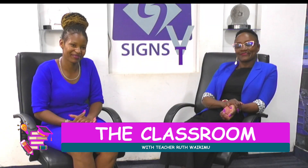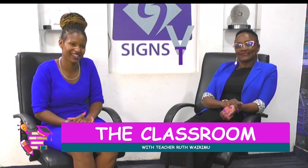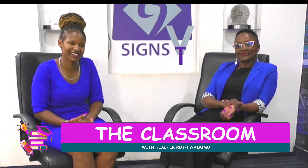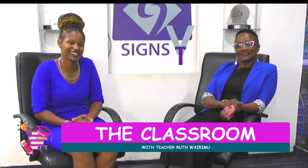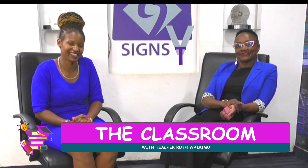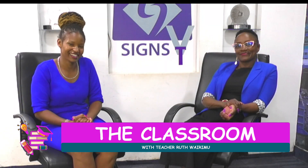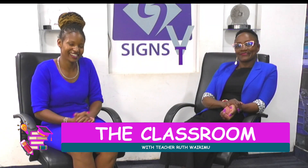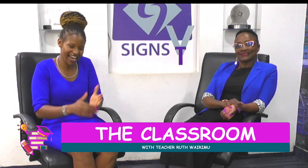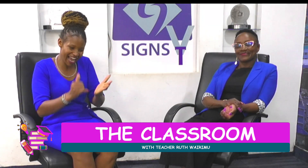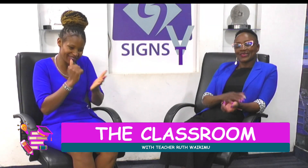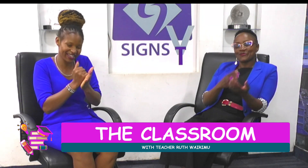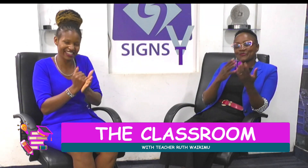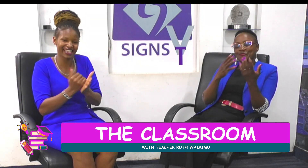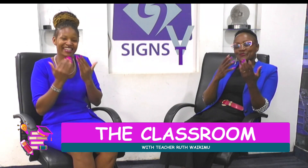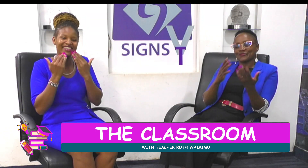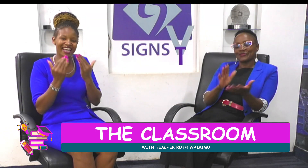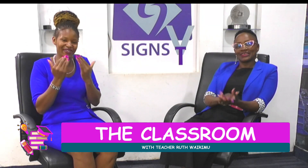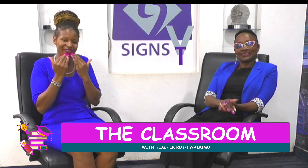Amen.